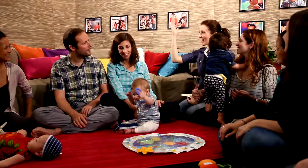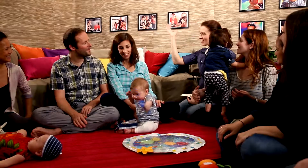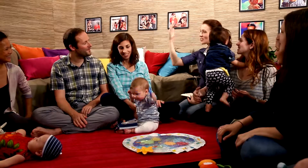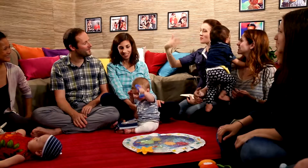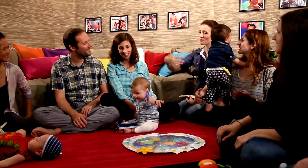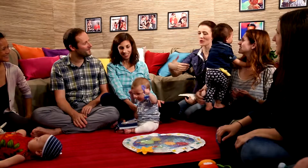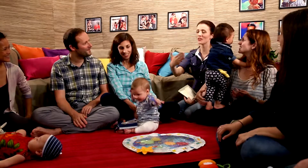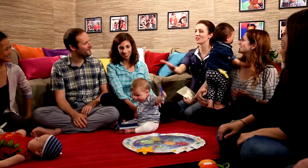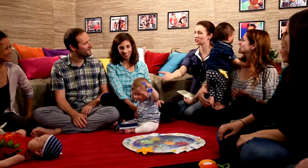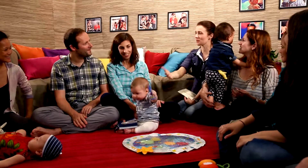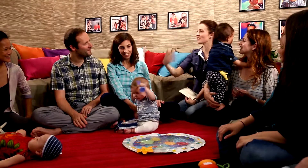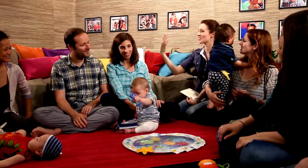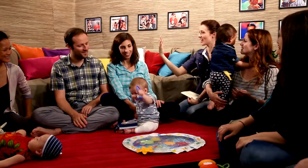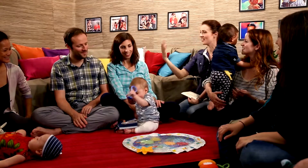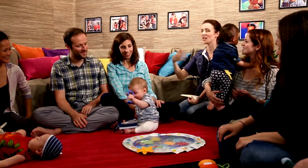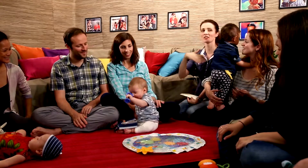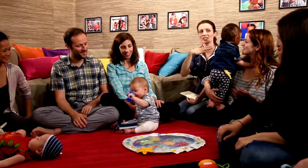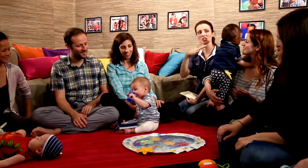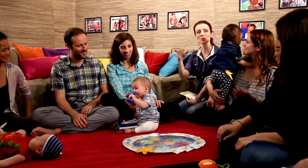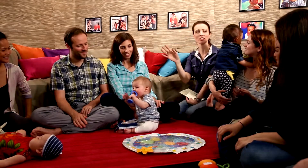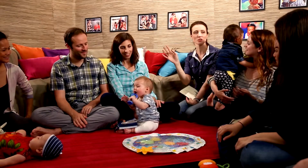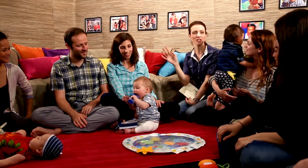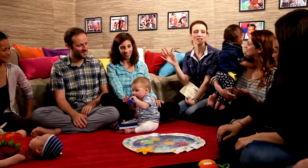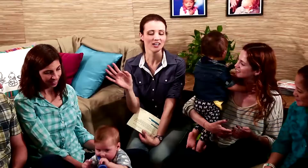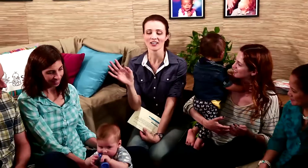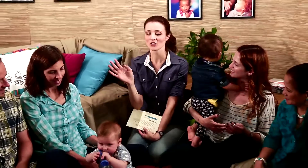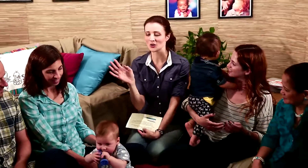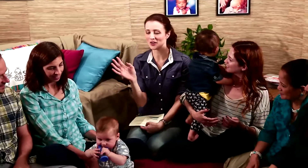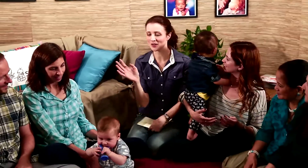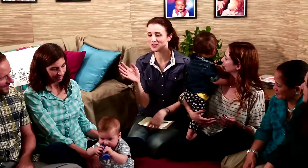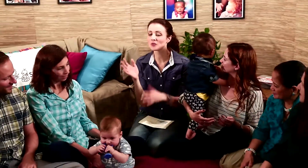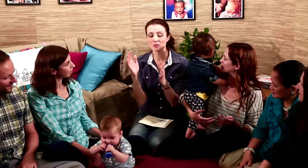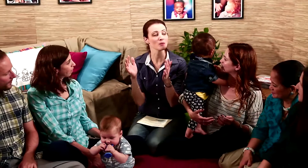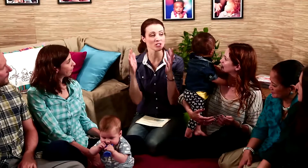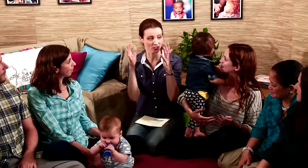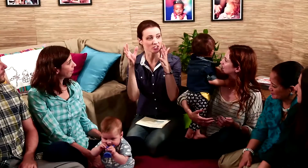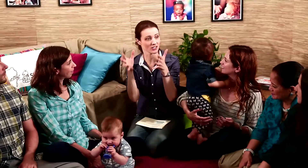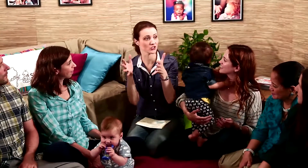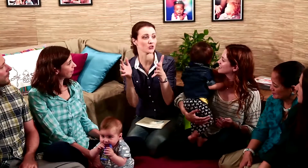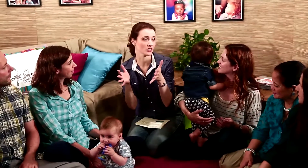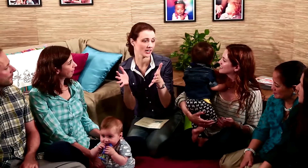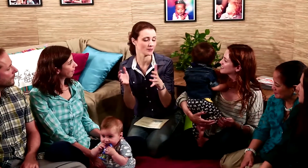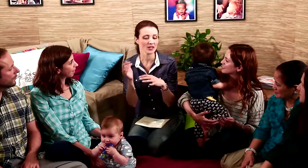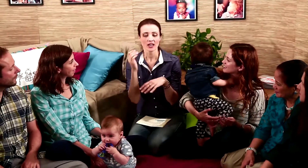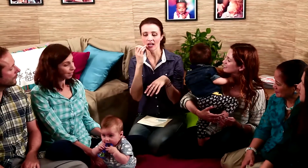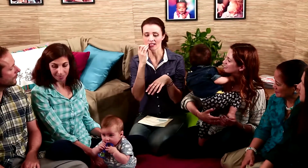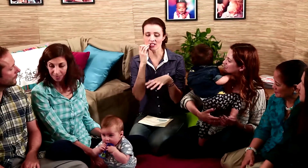lights, the people, the instruments, the signs, everything is equally interesting. So they don't pay particular attention to the sign. This is the